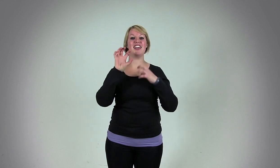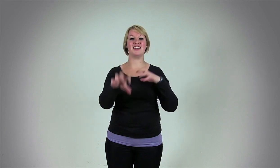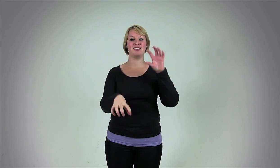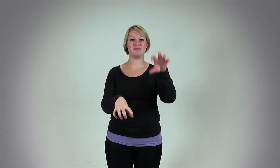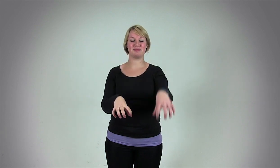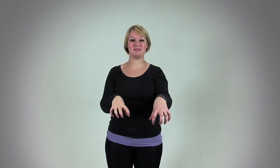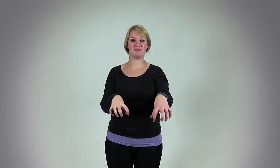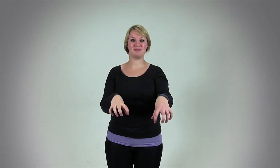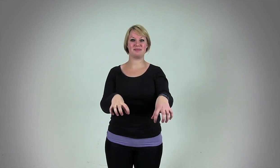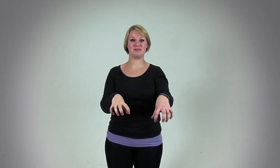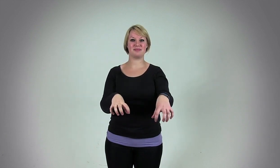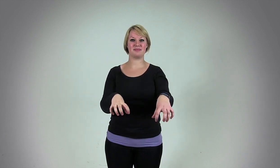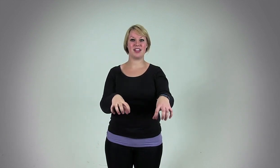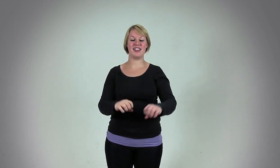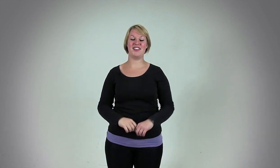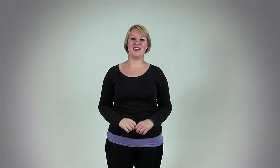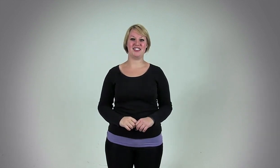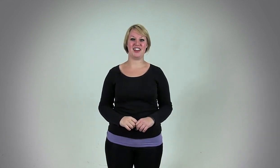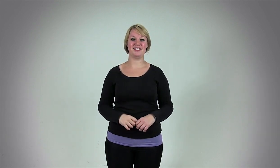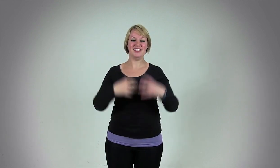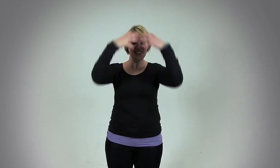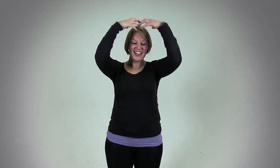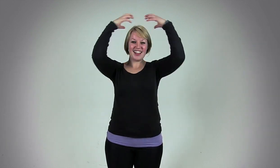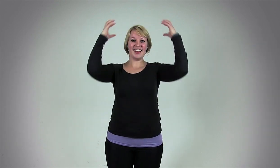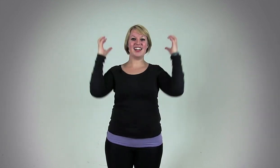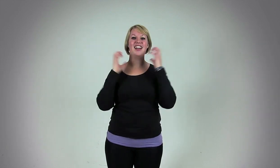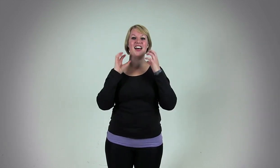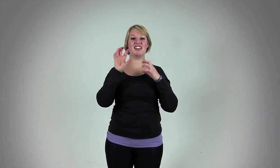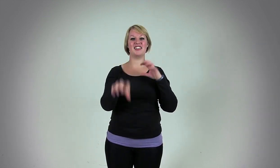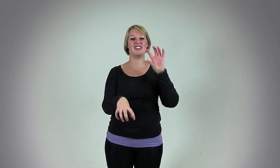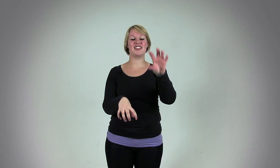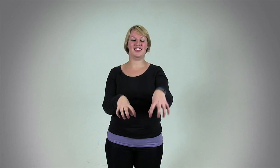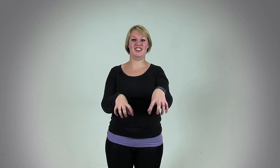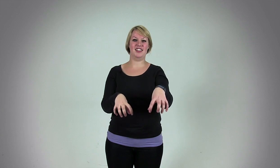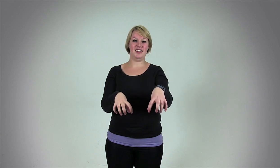lion. Now you have a go. Lion.